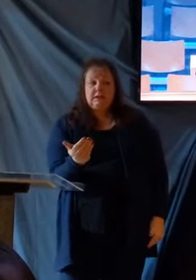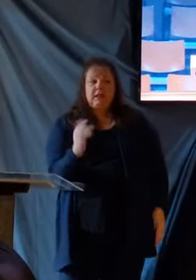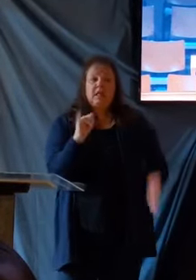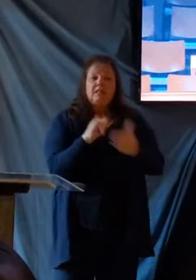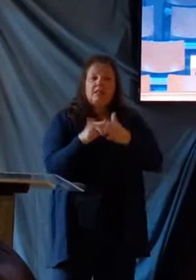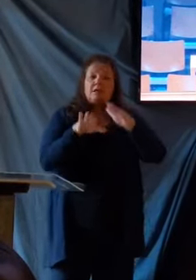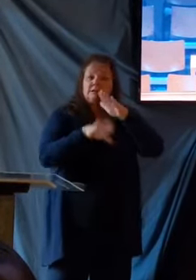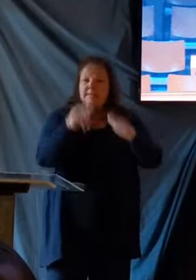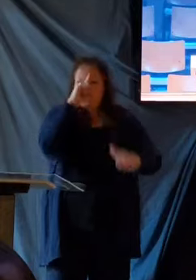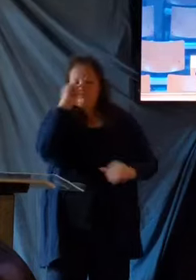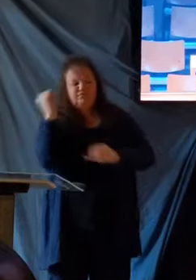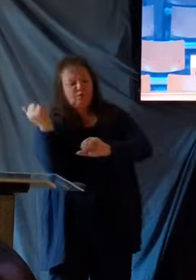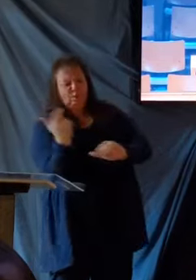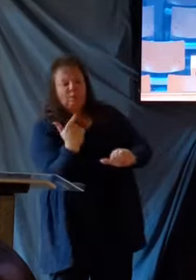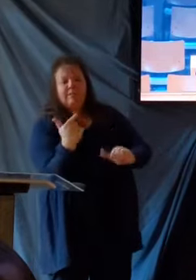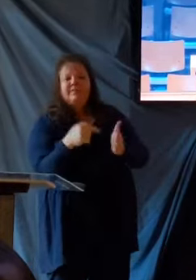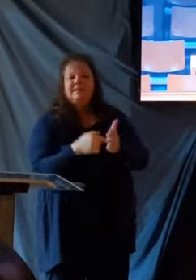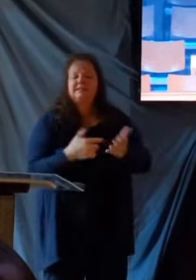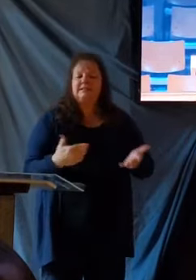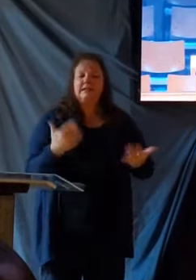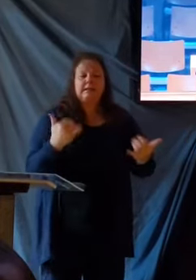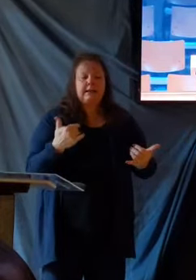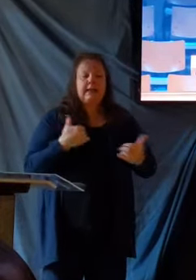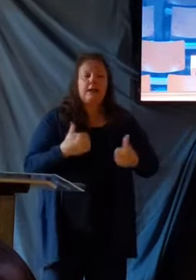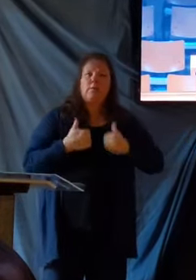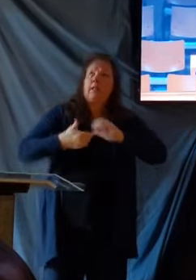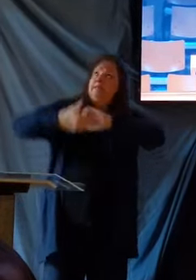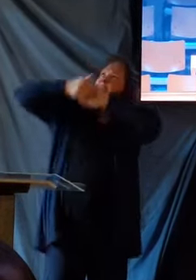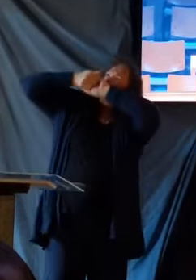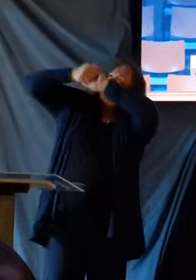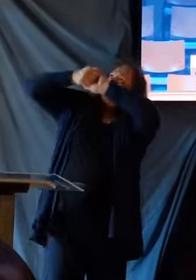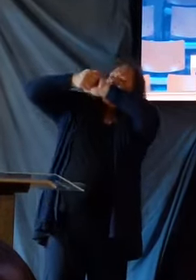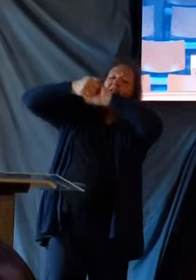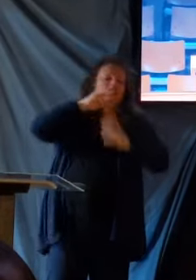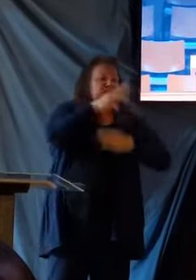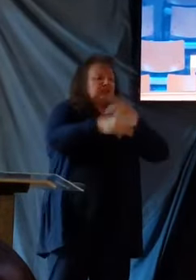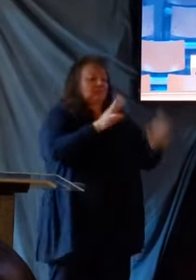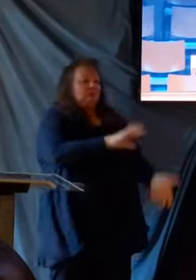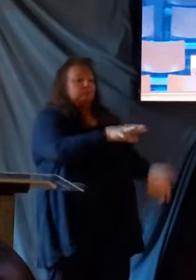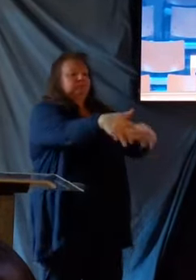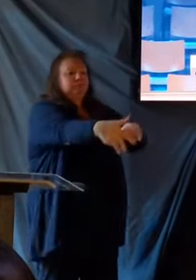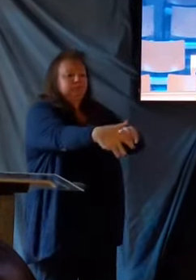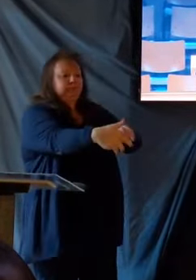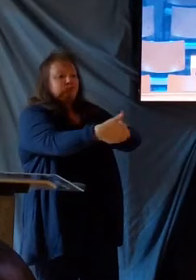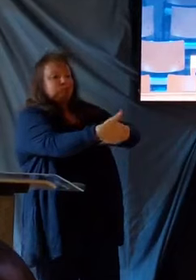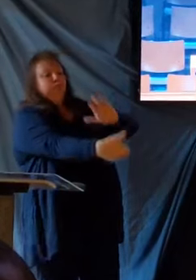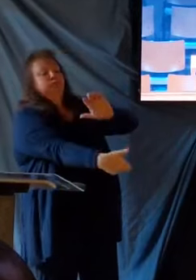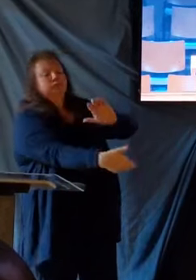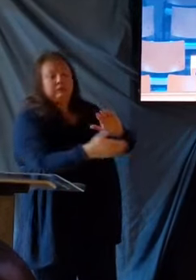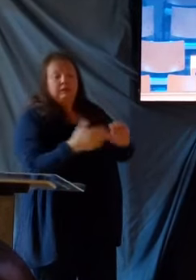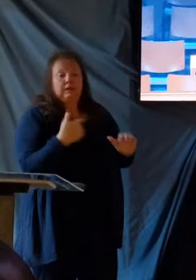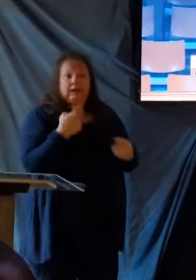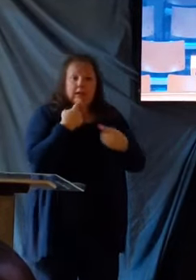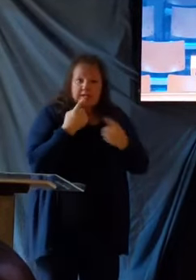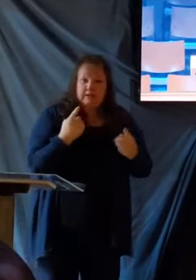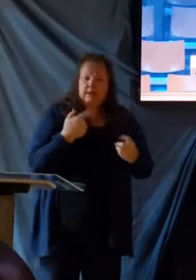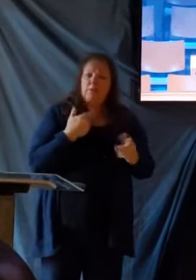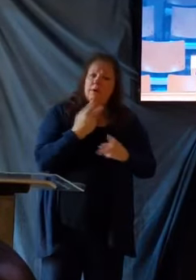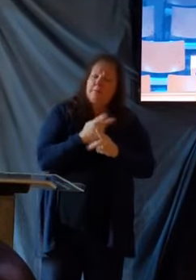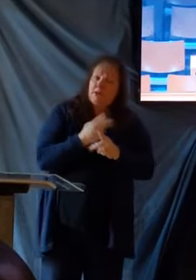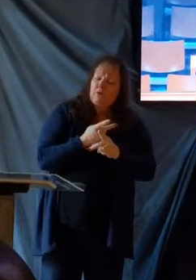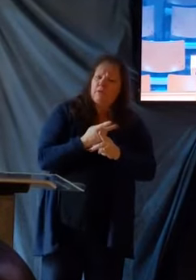That's the basis for all this. Now we live securely in an unsecure world. That's why I started out in the announcements I mentioned. I want